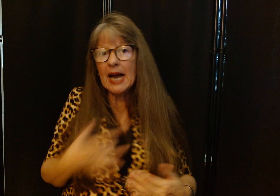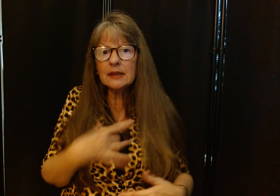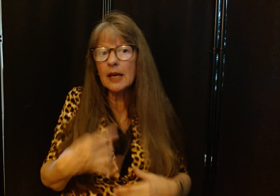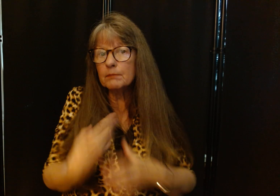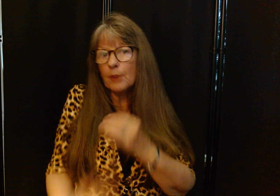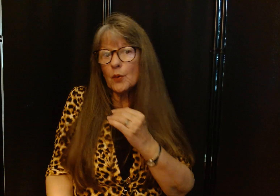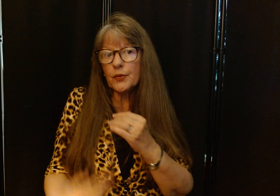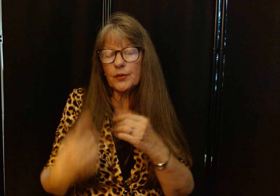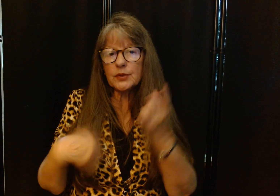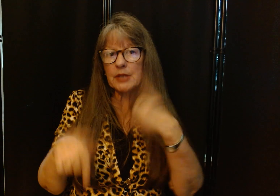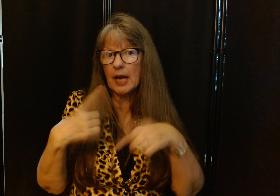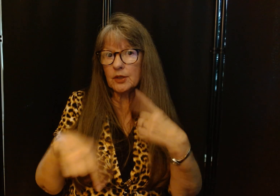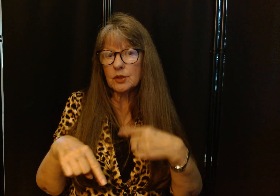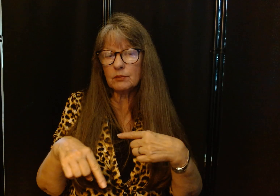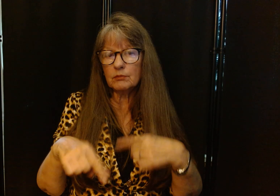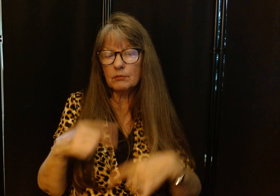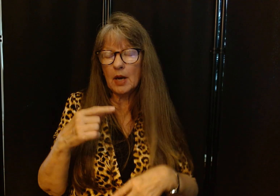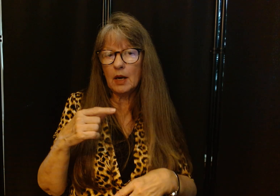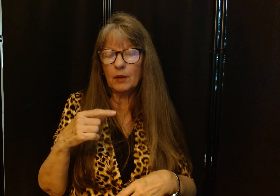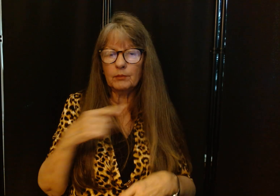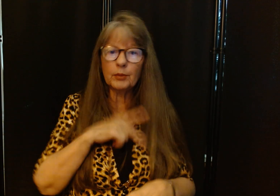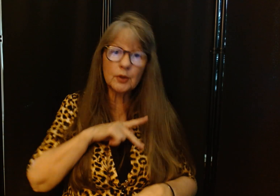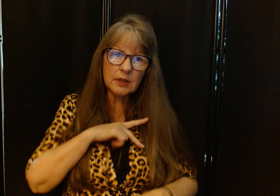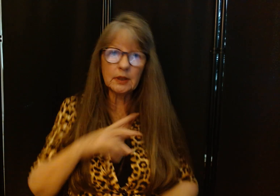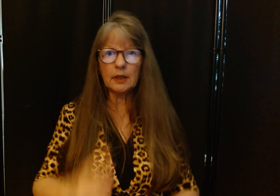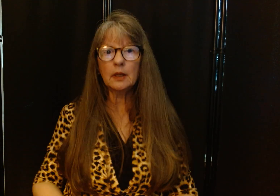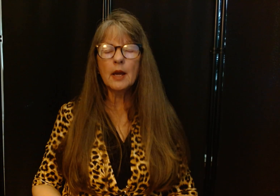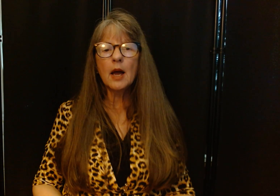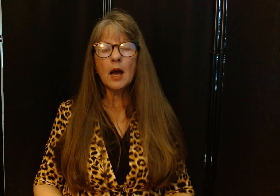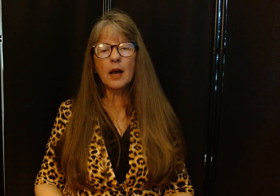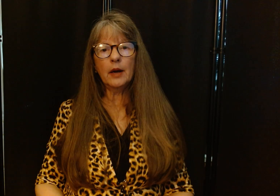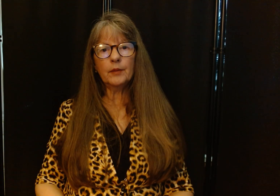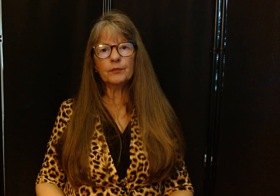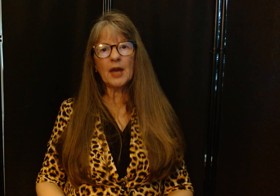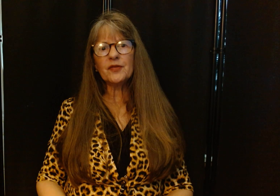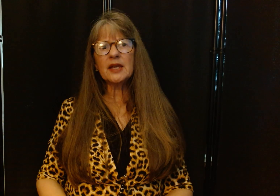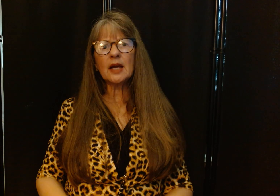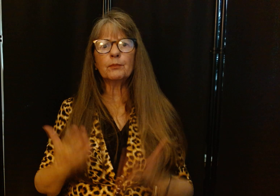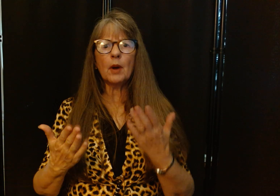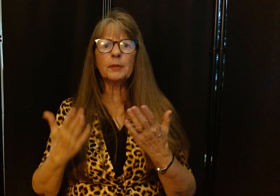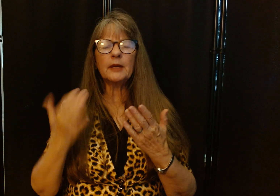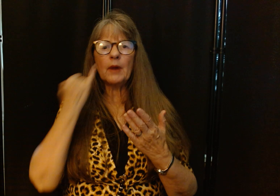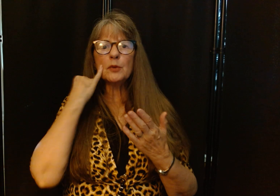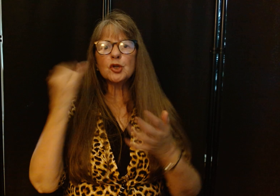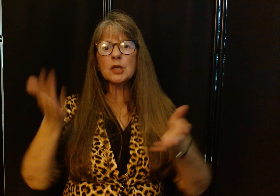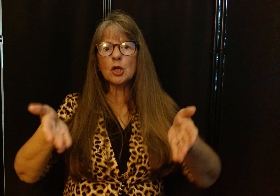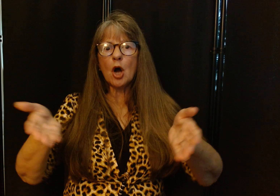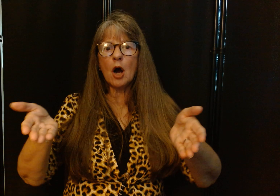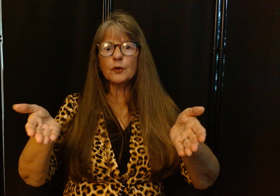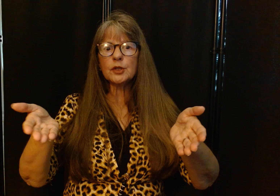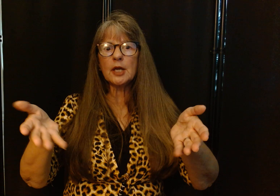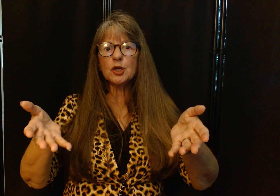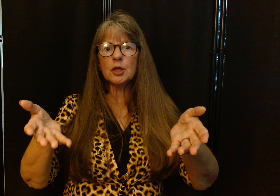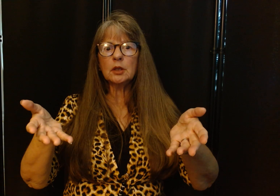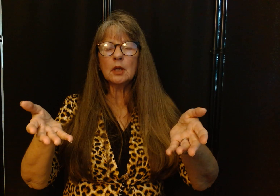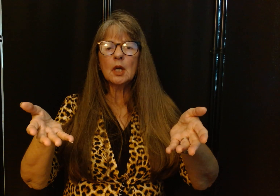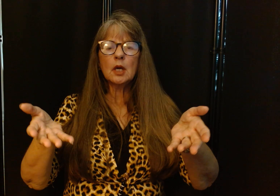like both sides personally. I think if I was just in a conversation,